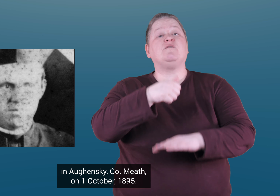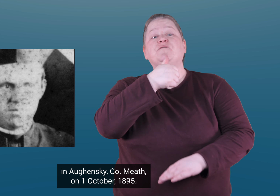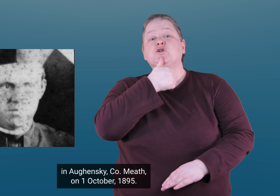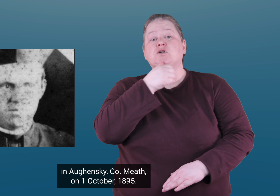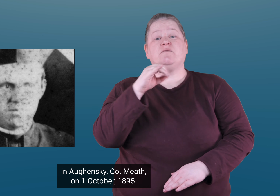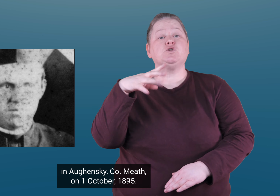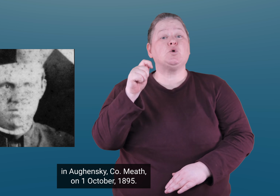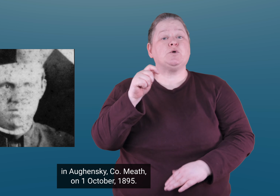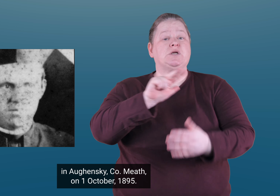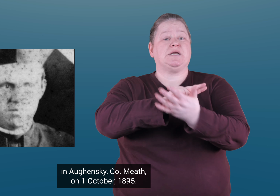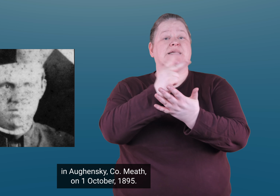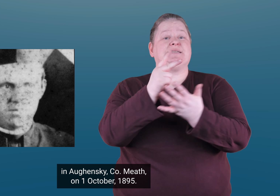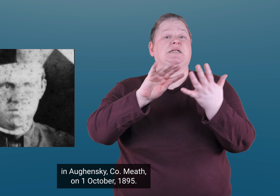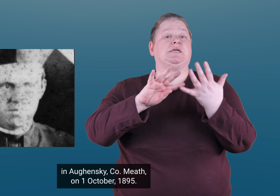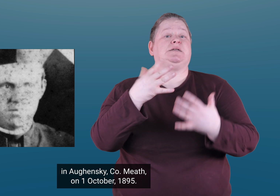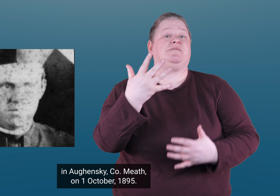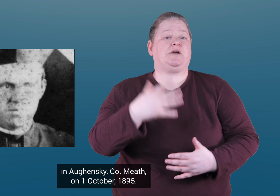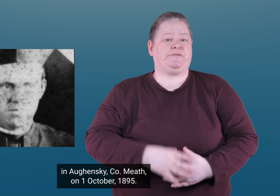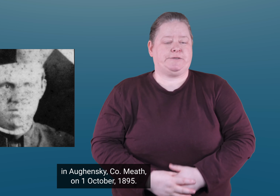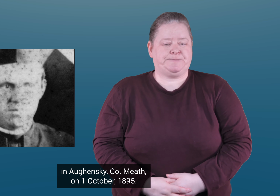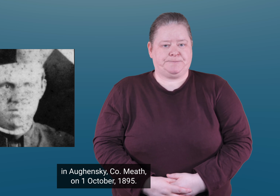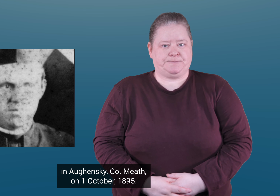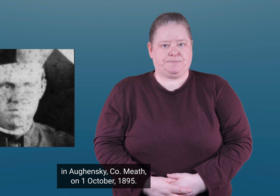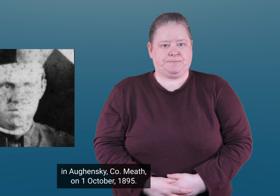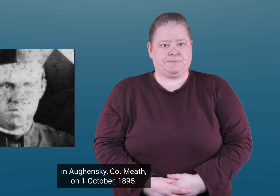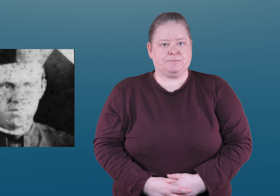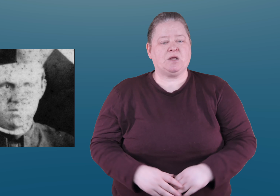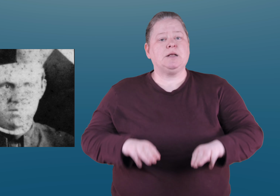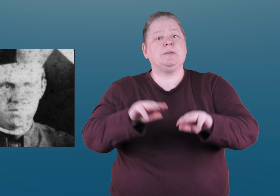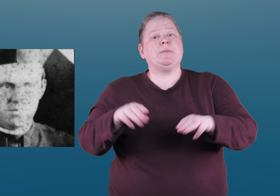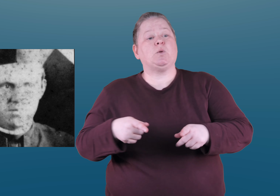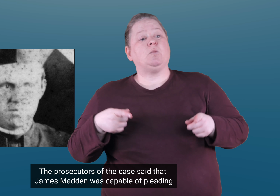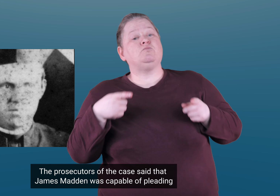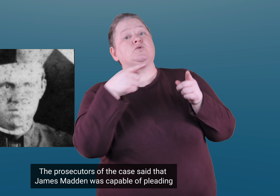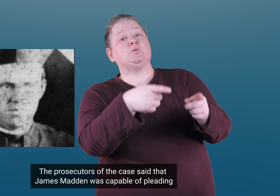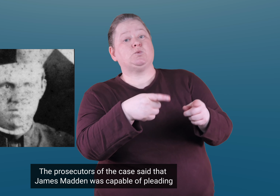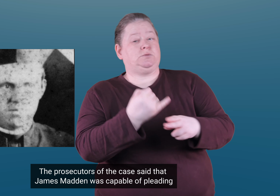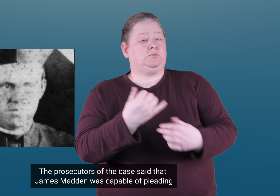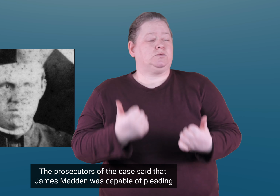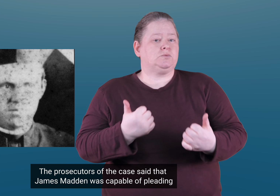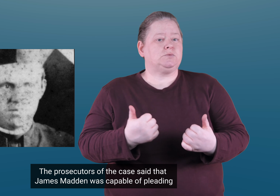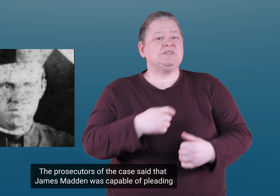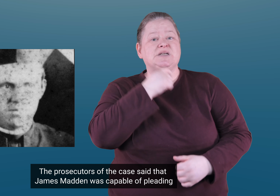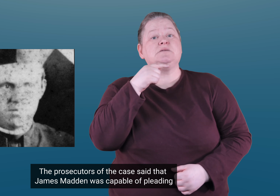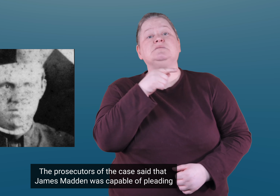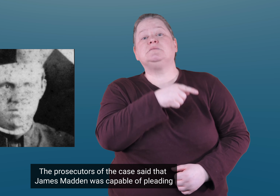on the 1st of October 1895. The prosecutors of the case said